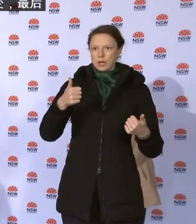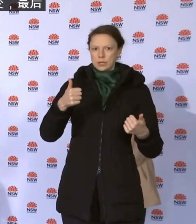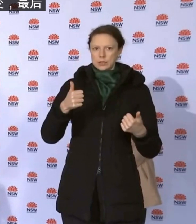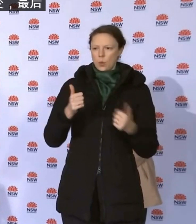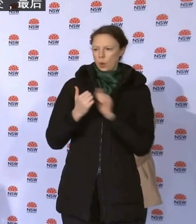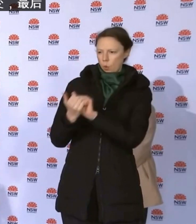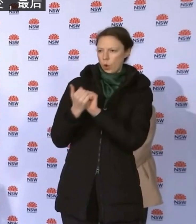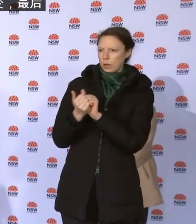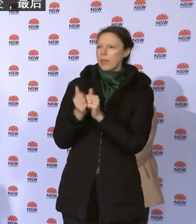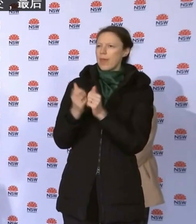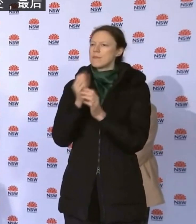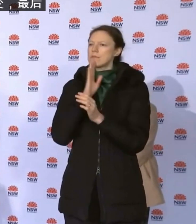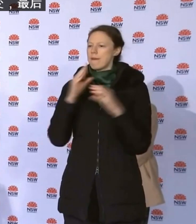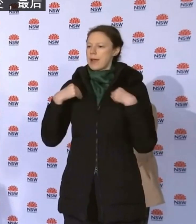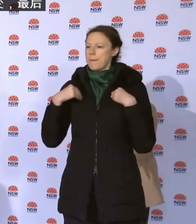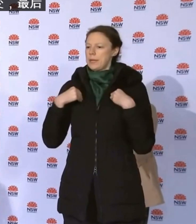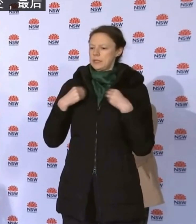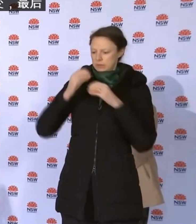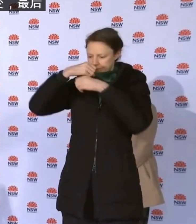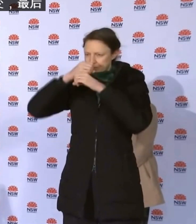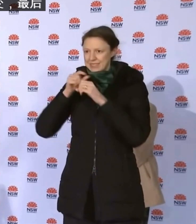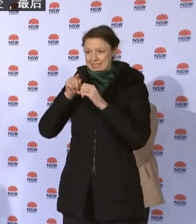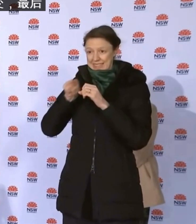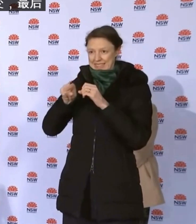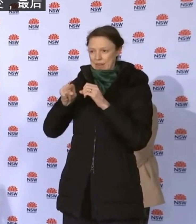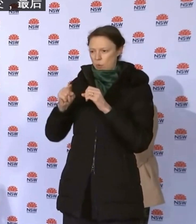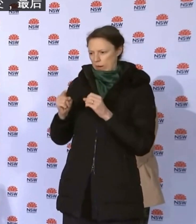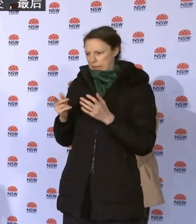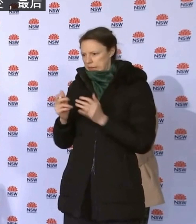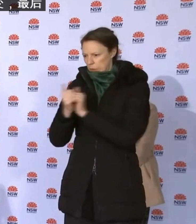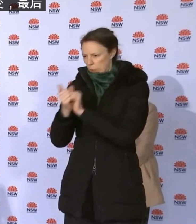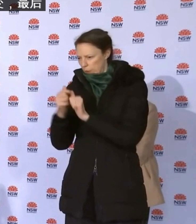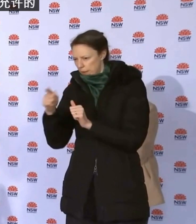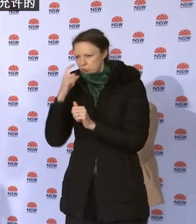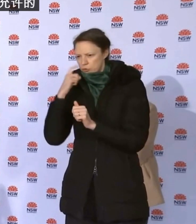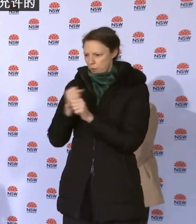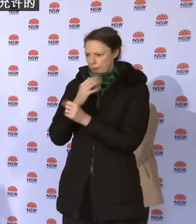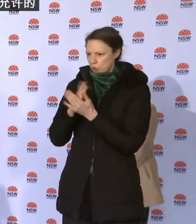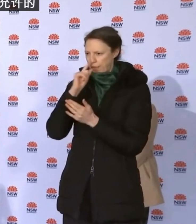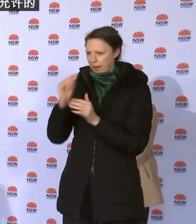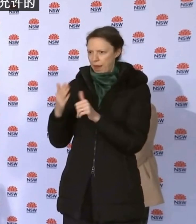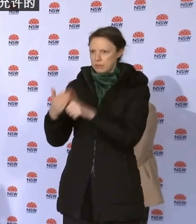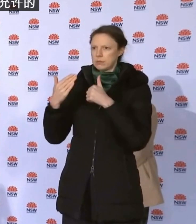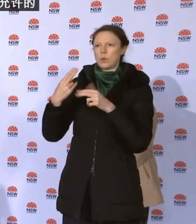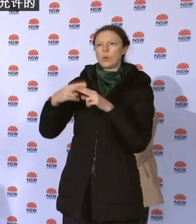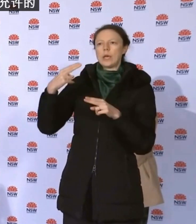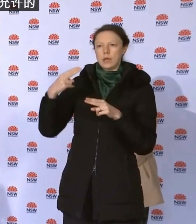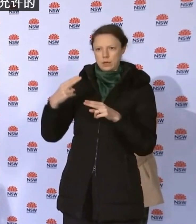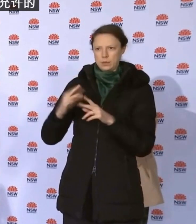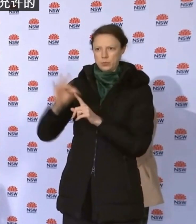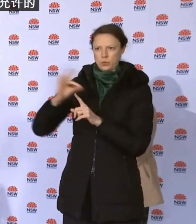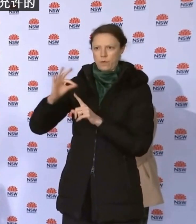turnaround times and the throughput are maintained. And finally, another action I want to make it clear